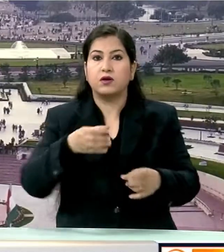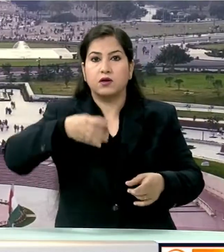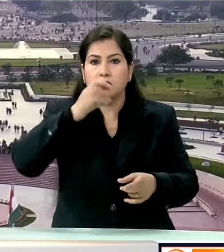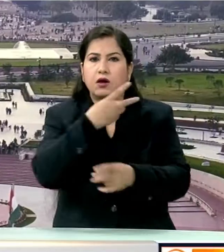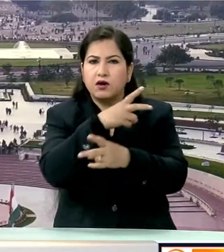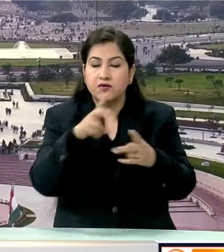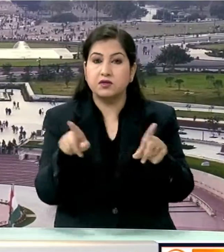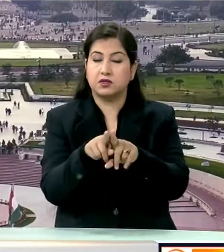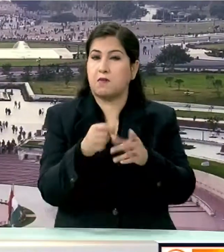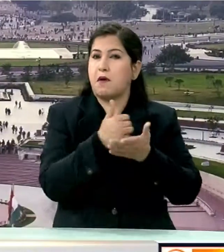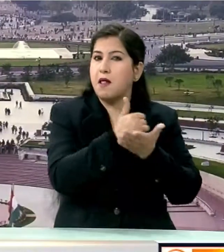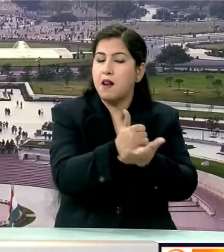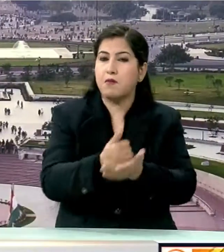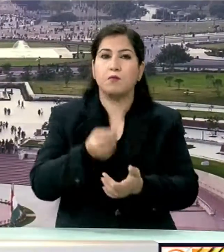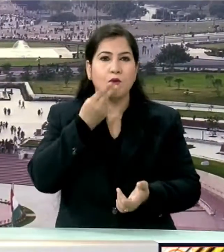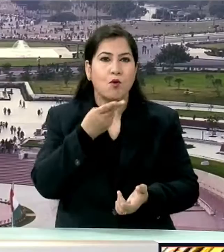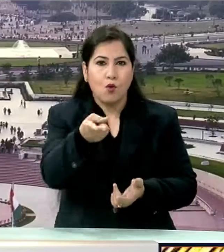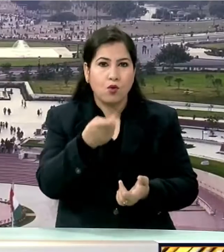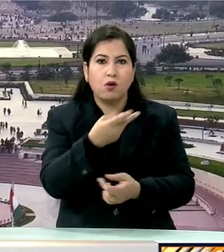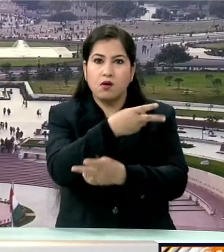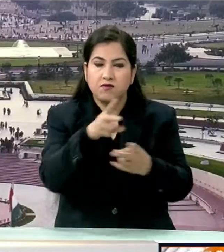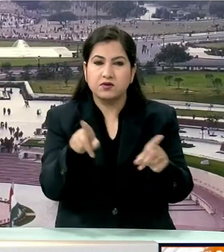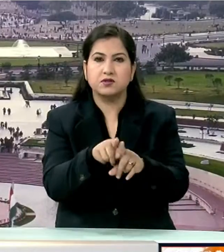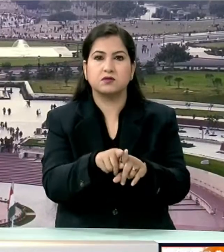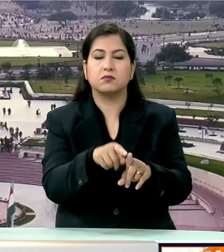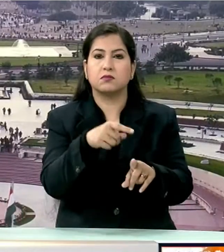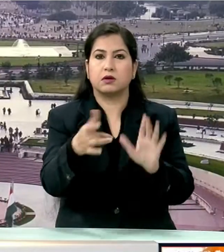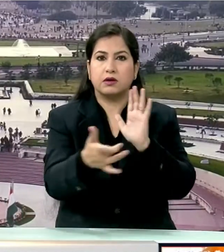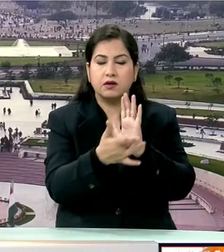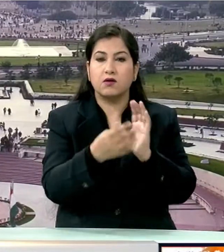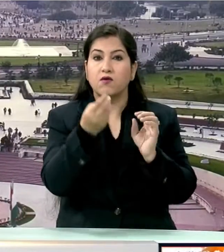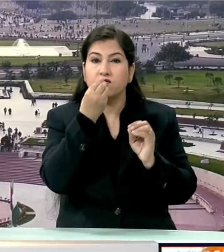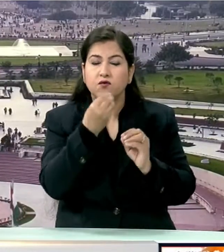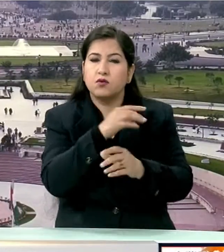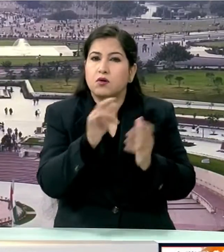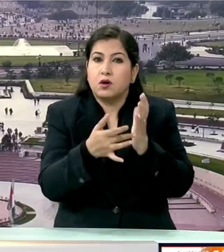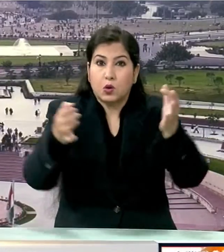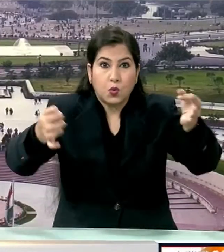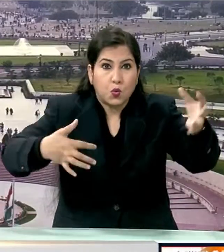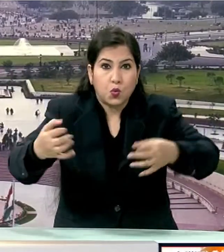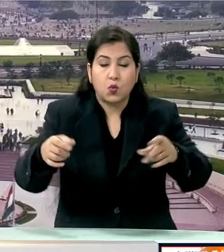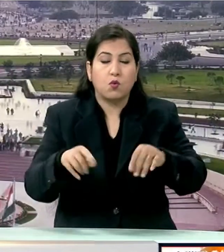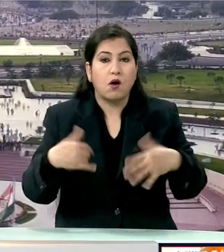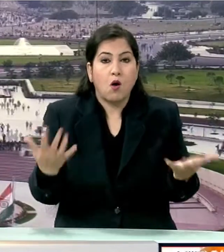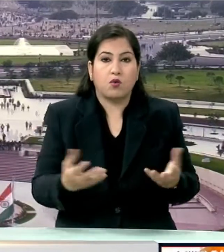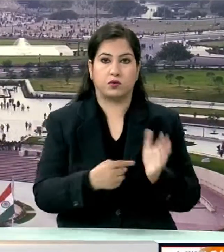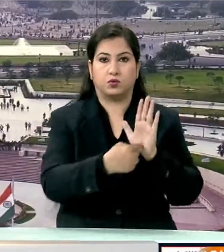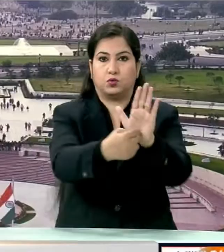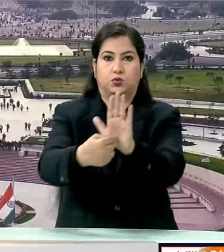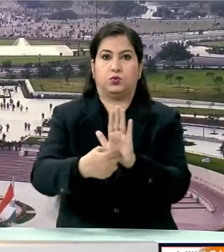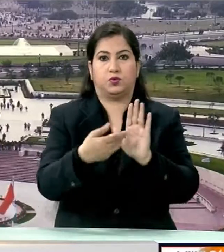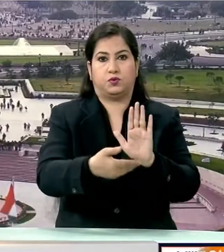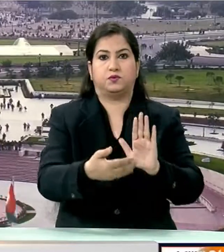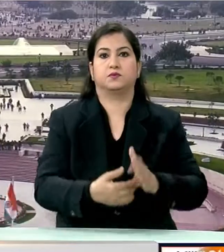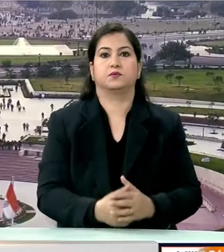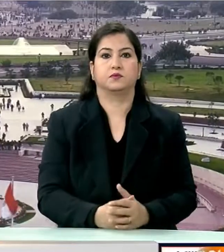also hospitality services, processing, culinary technology, retail and new innovations.